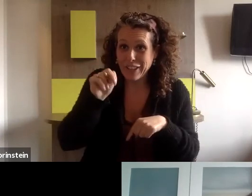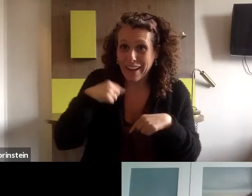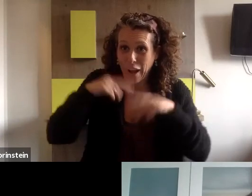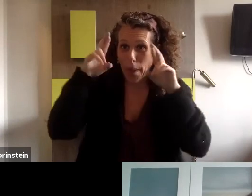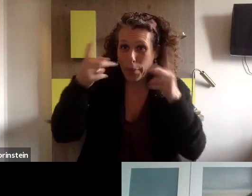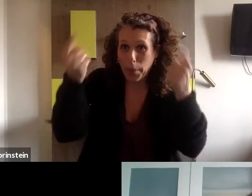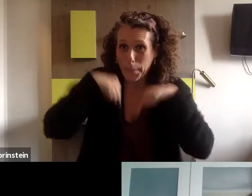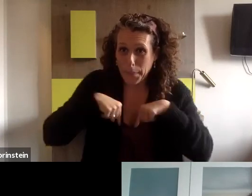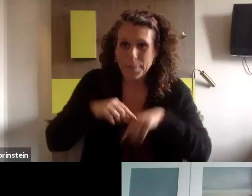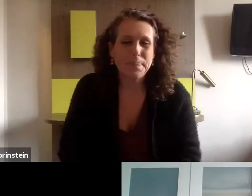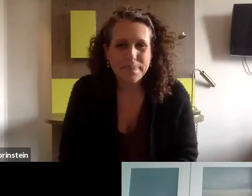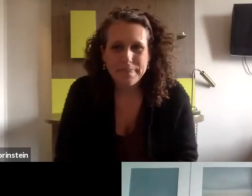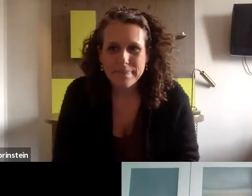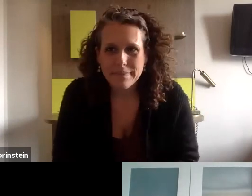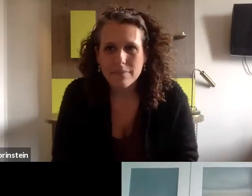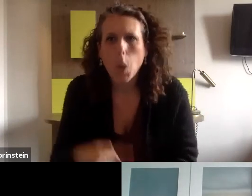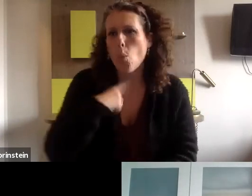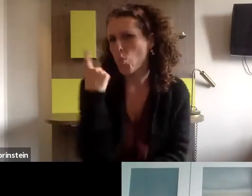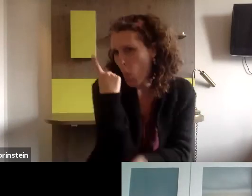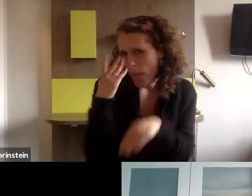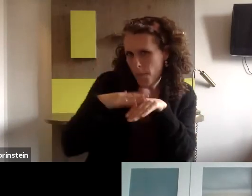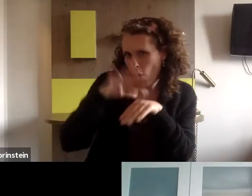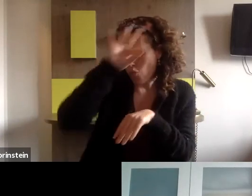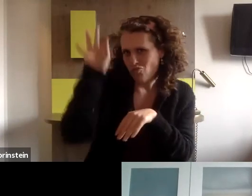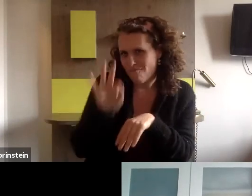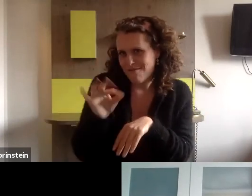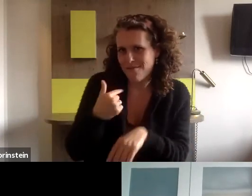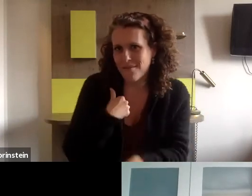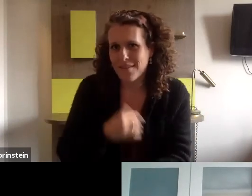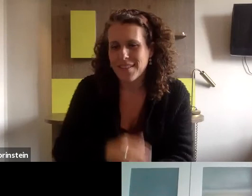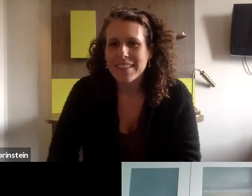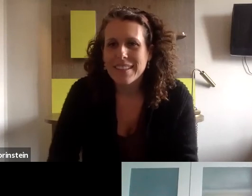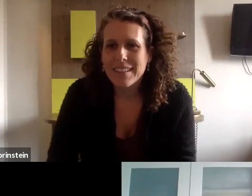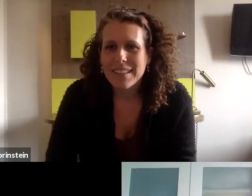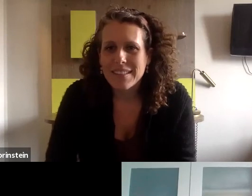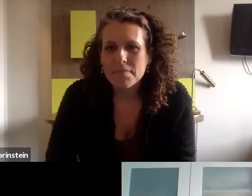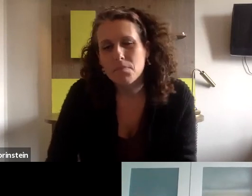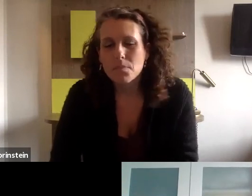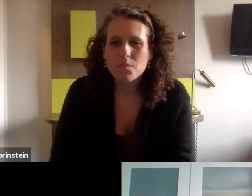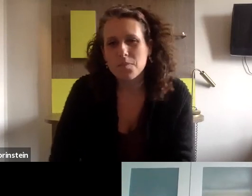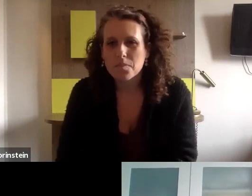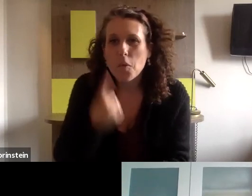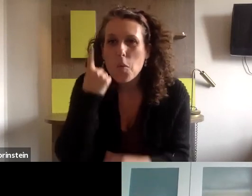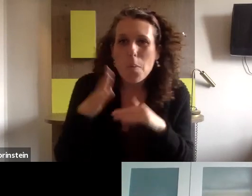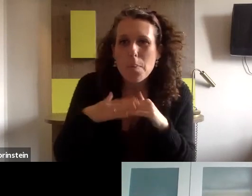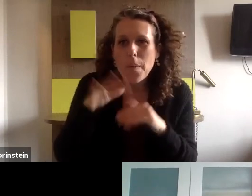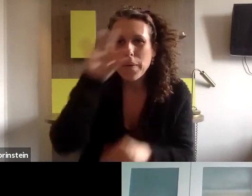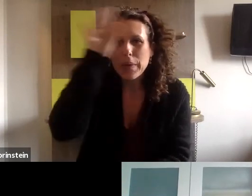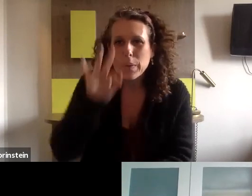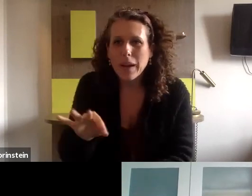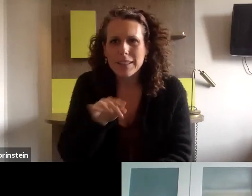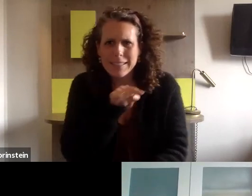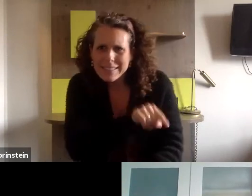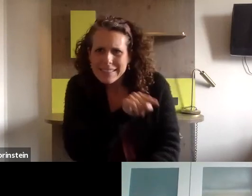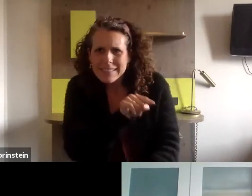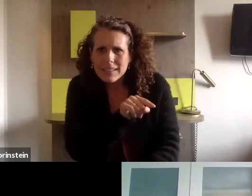Okay, I'll ask one last question, and that's John had one other question. He says here in